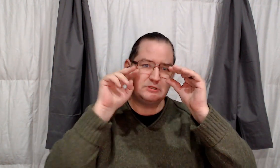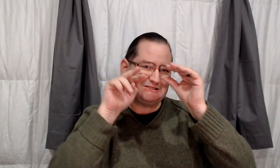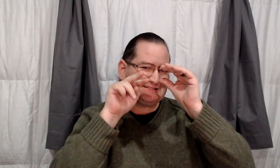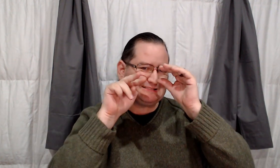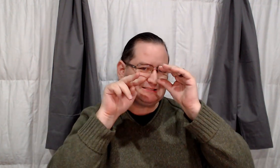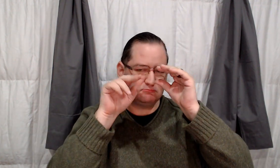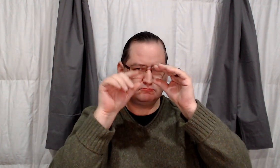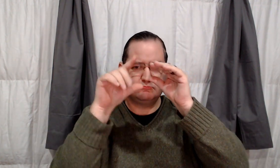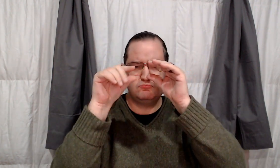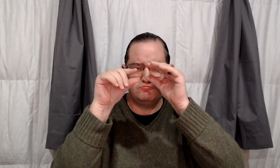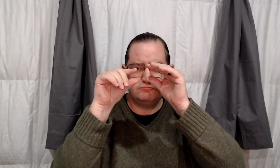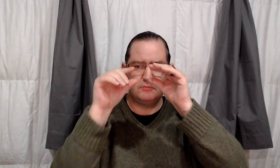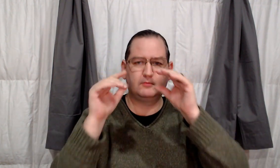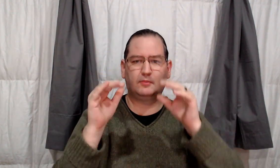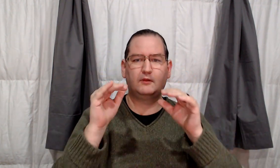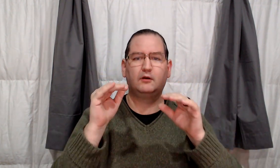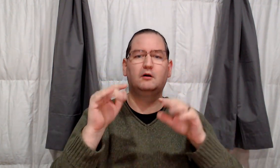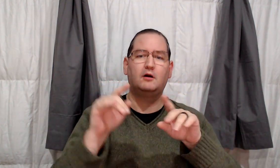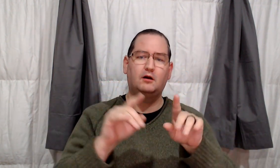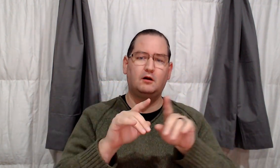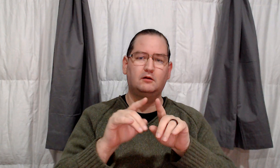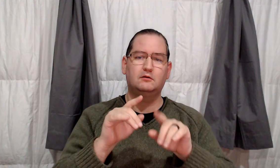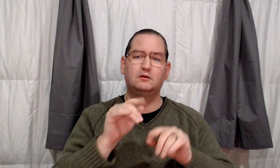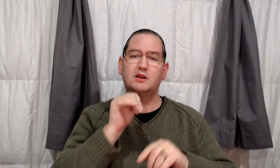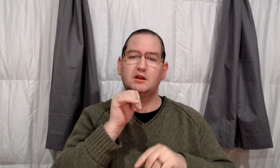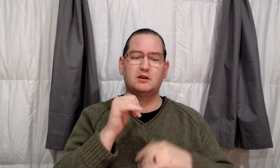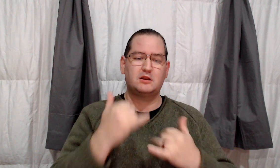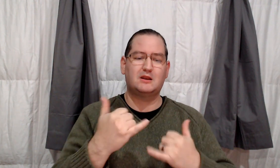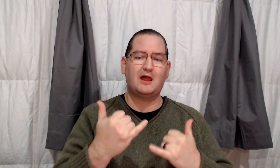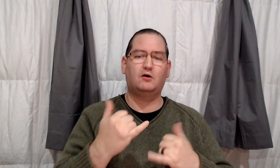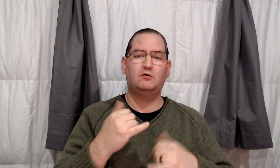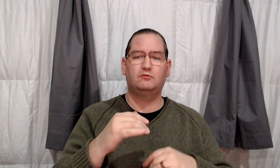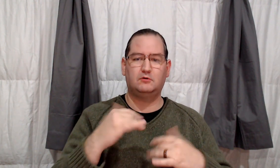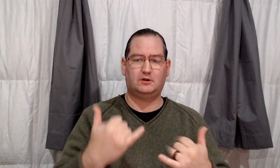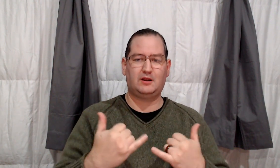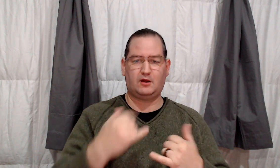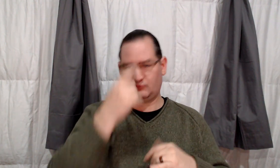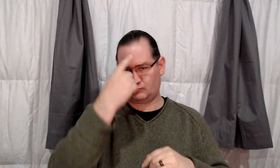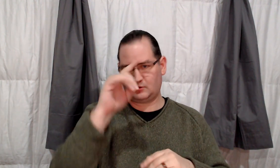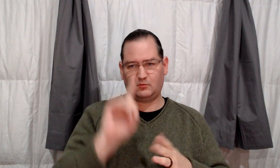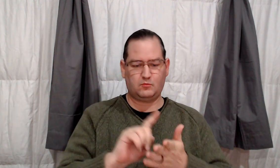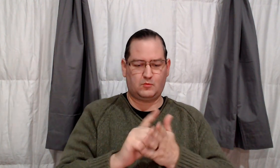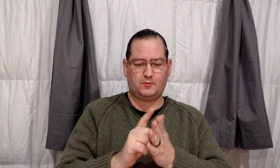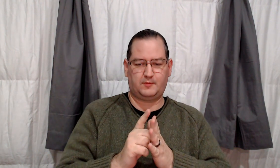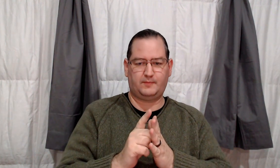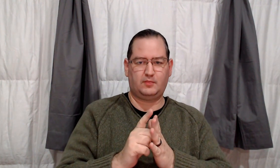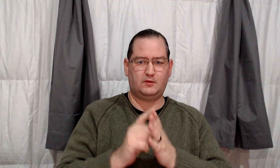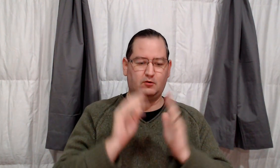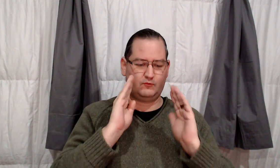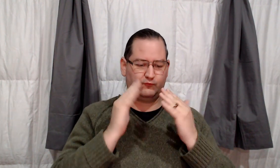That's right. Now, just for a moment, I want you to focus on the tiny muscles around your eyes.